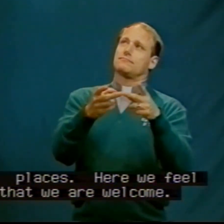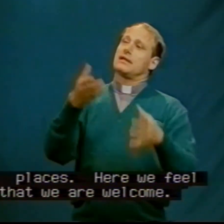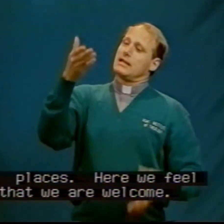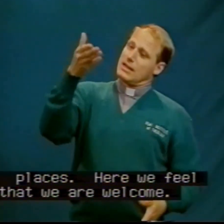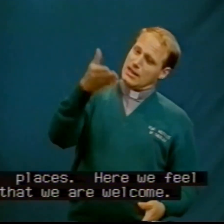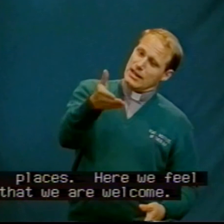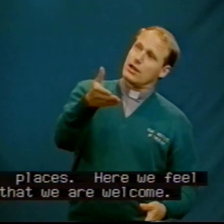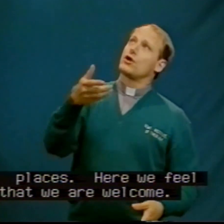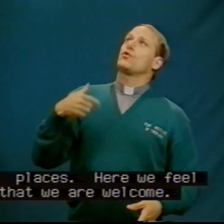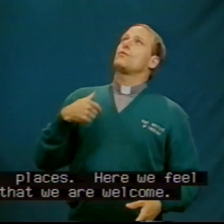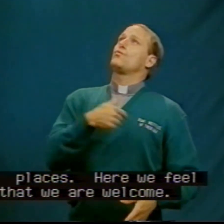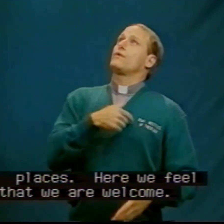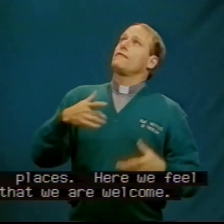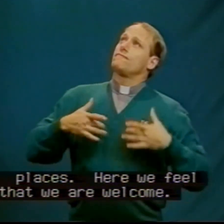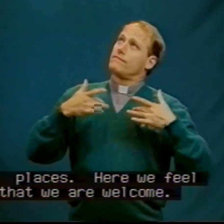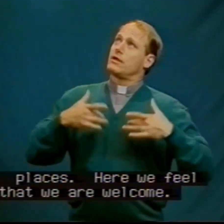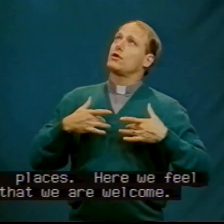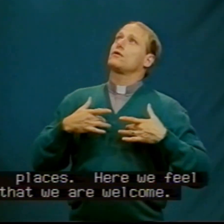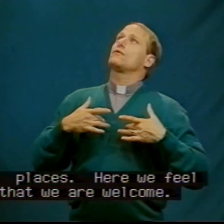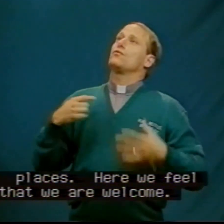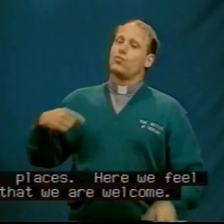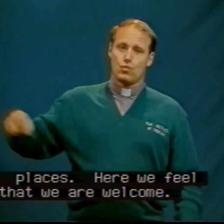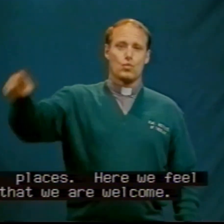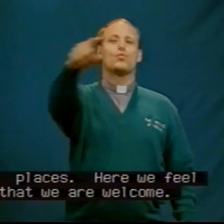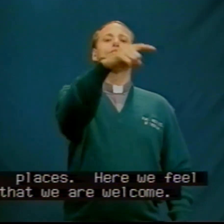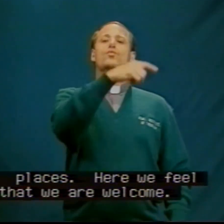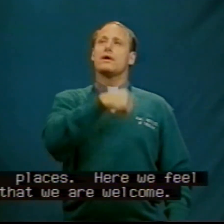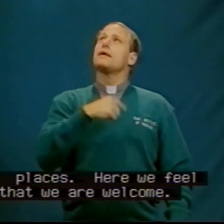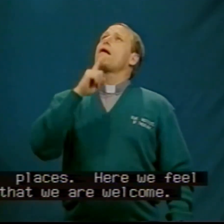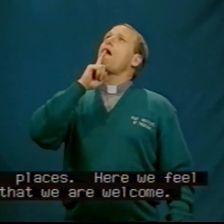places Here, we feel that we are welcome condemn to and